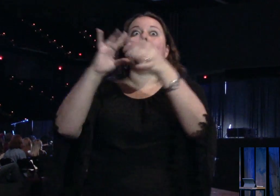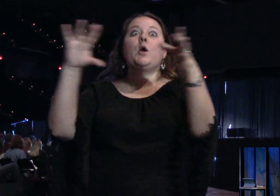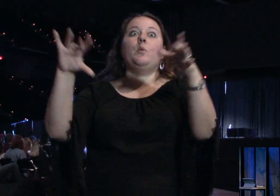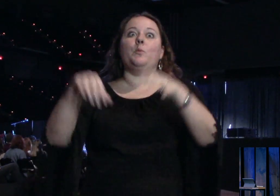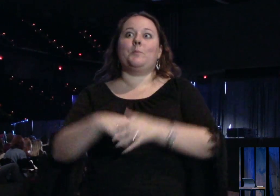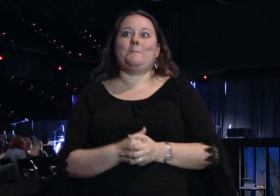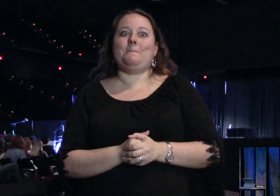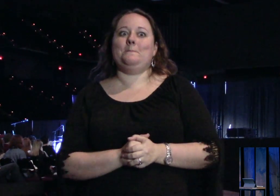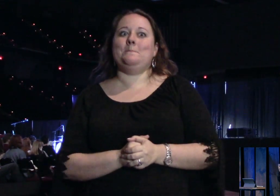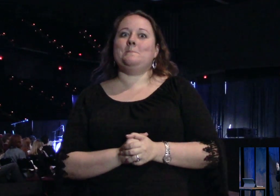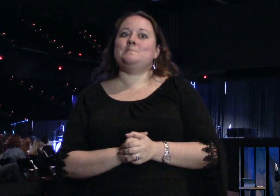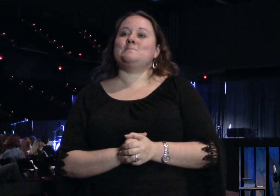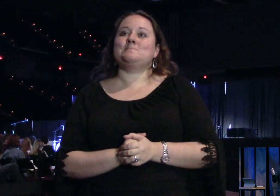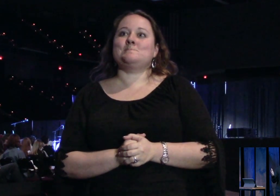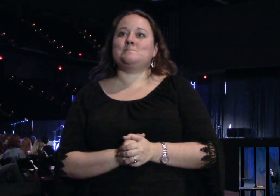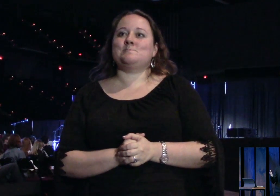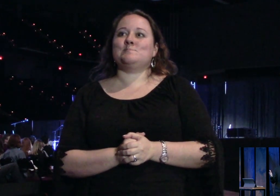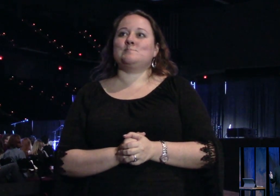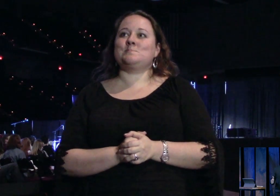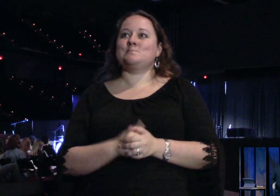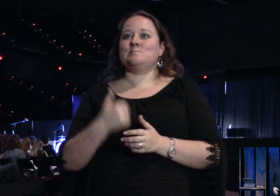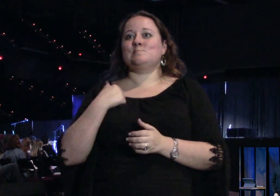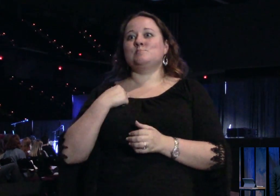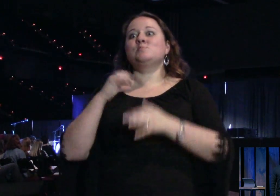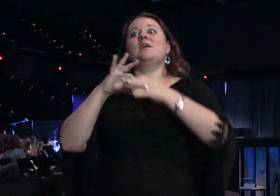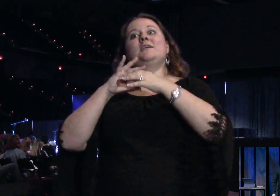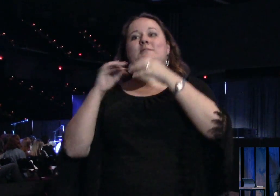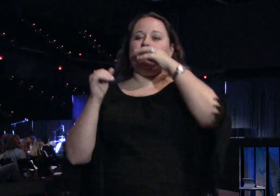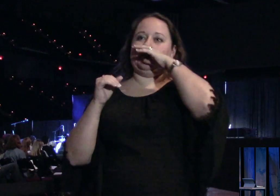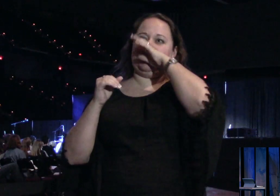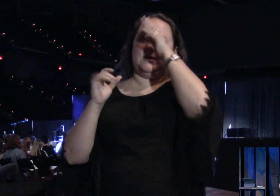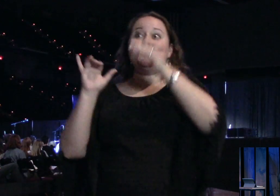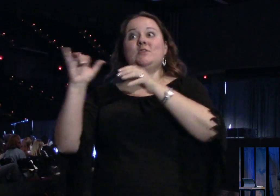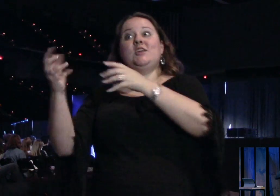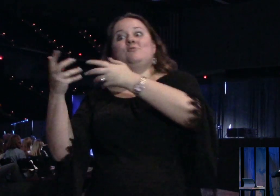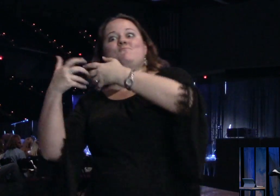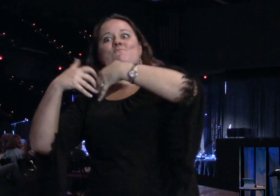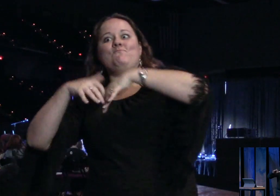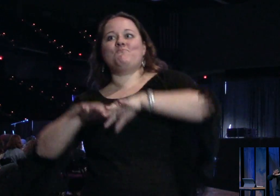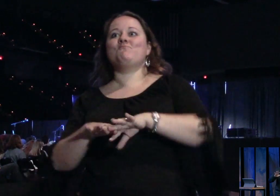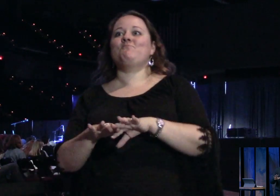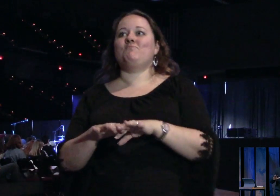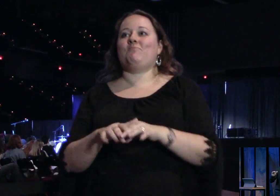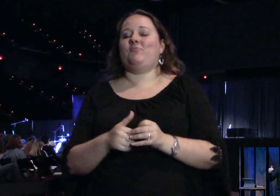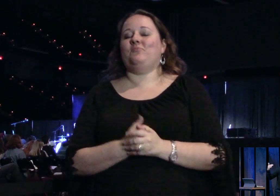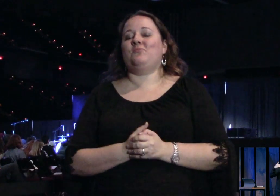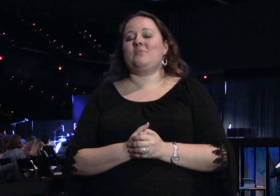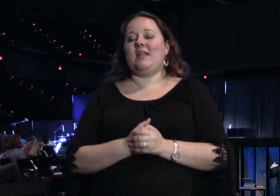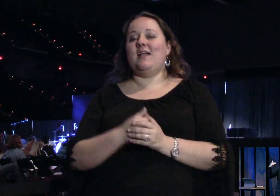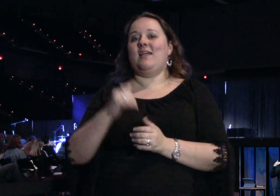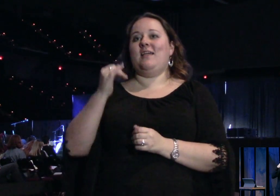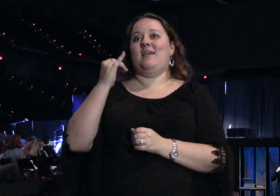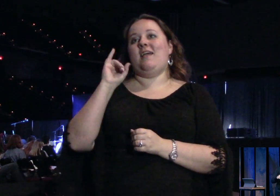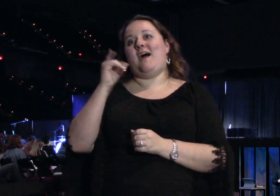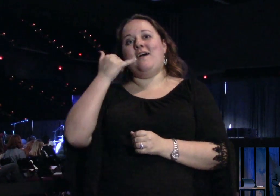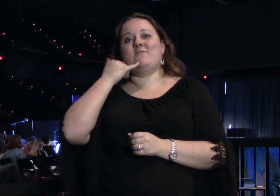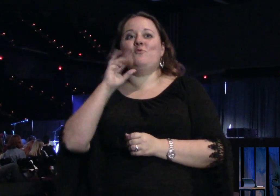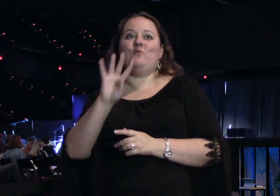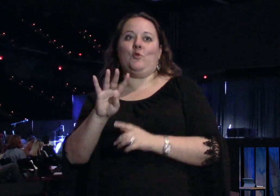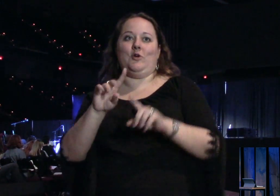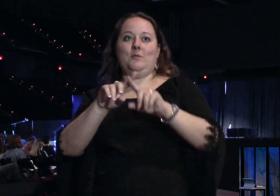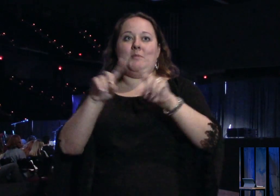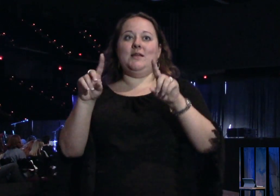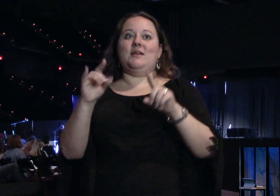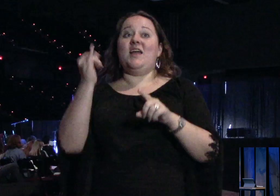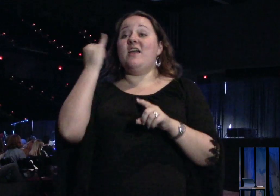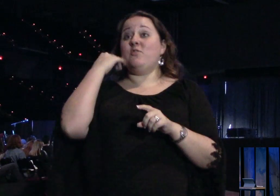Okay, but just follow me on this. Okay, you've got to correlate it to whatever the equivalent of the iPhone 4 is,